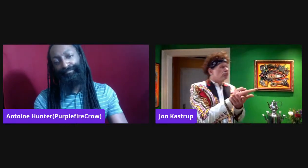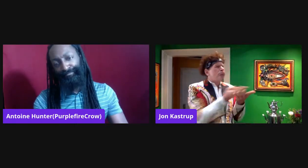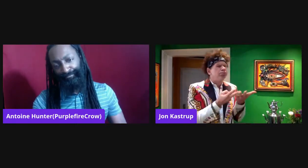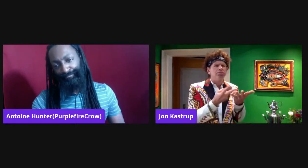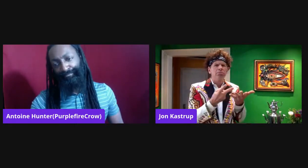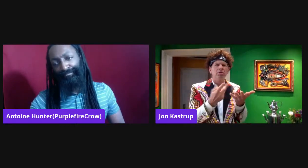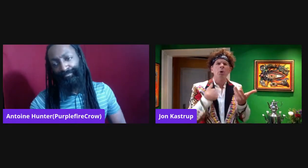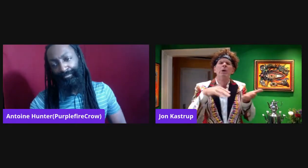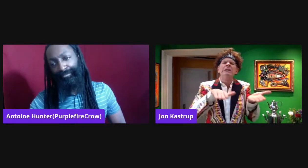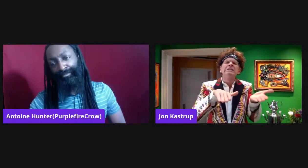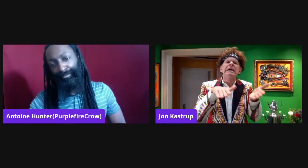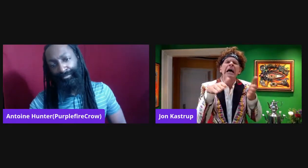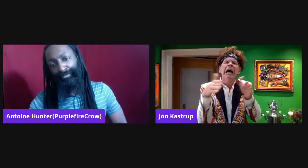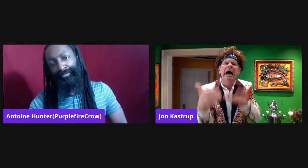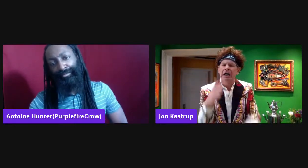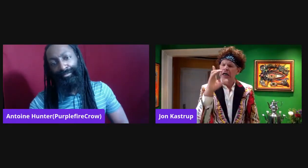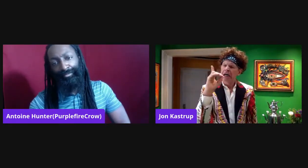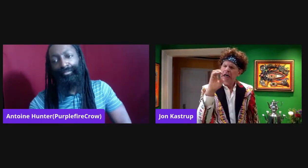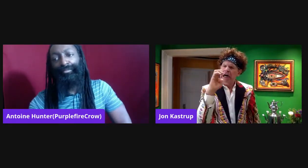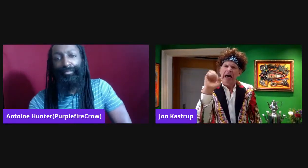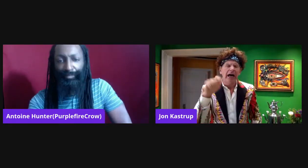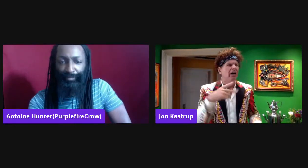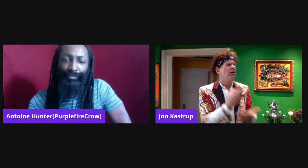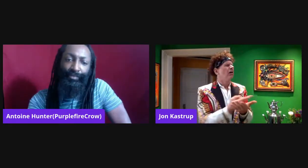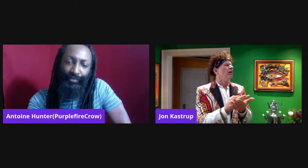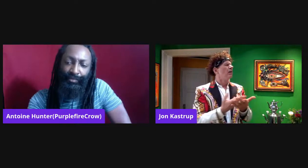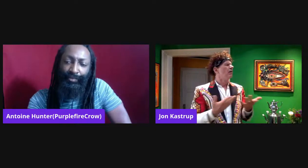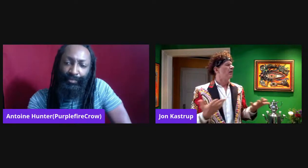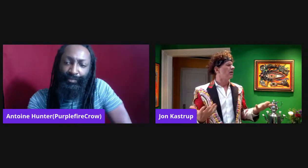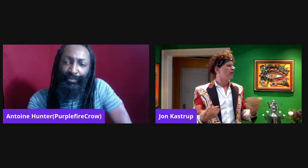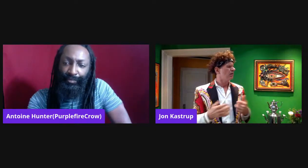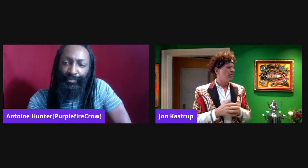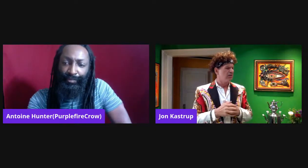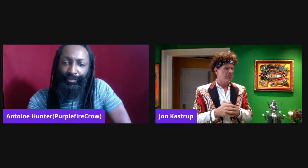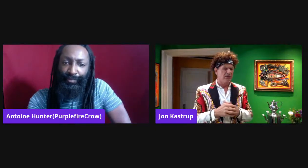you know, I hit rock bottom. And I felt like